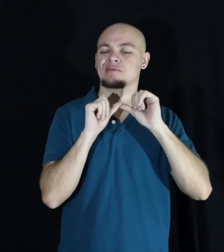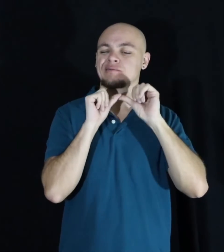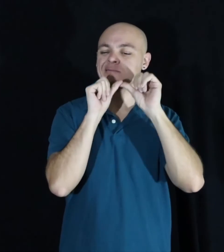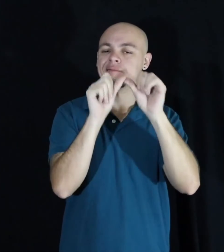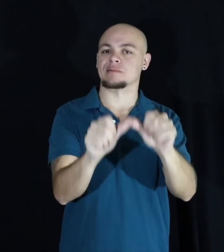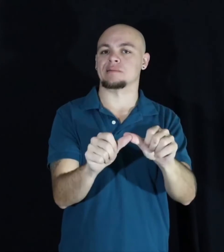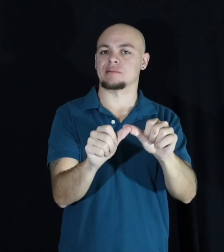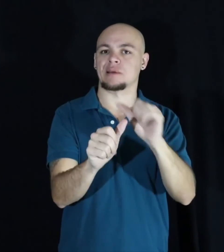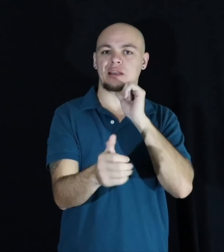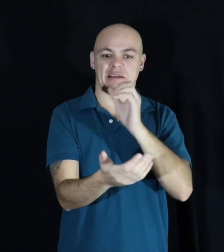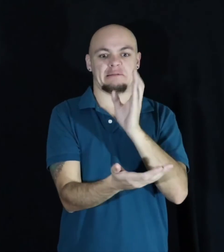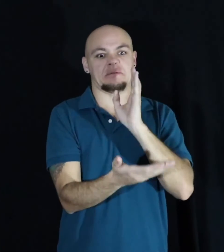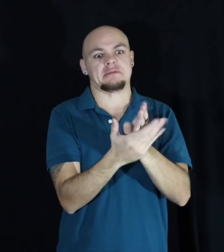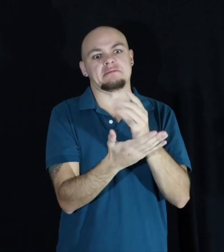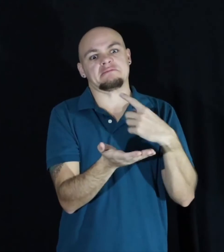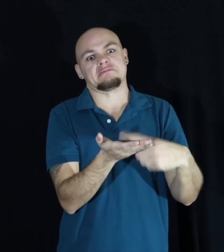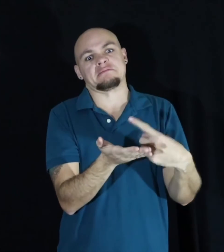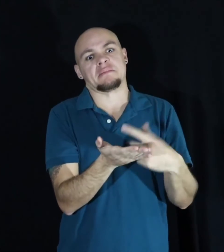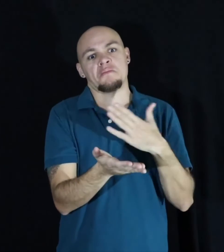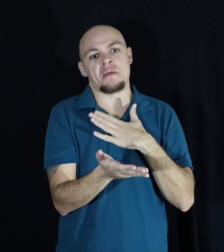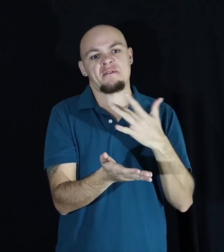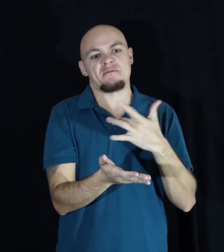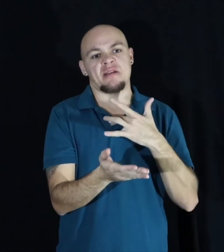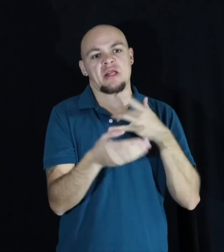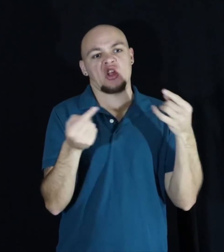instead of stopping to talk about why my feelings are hurt.